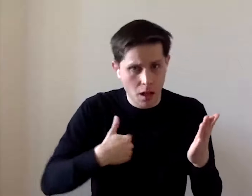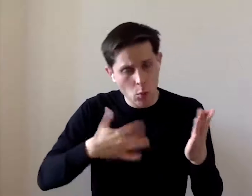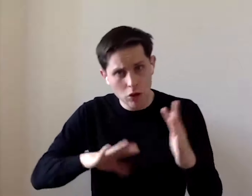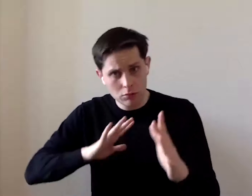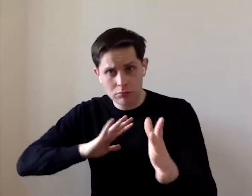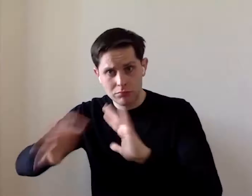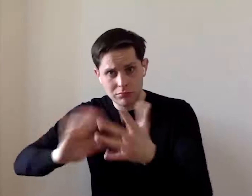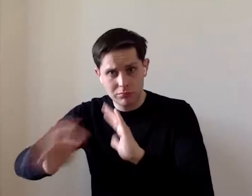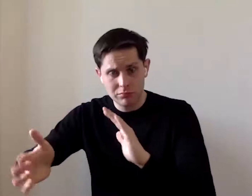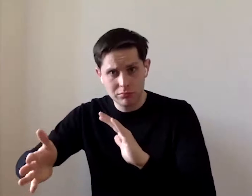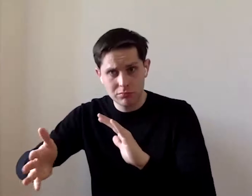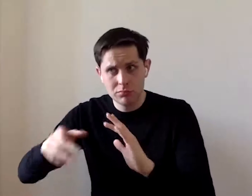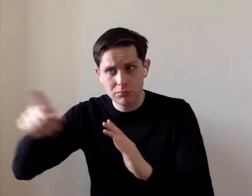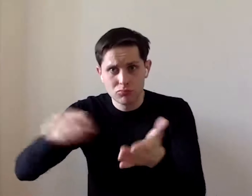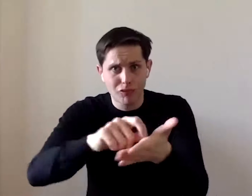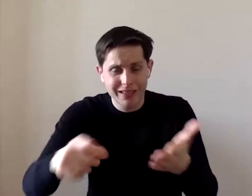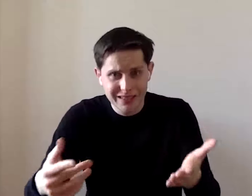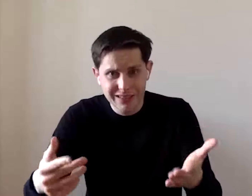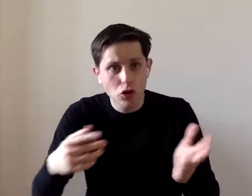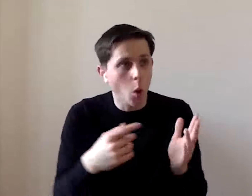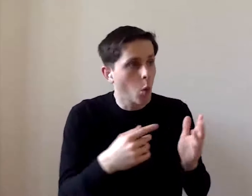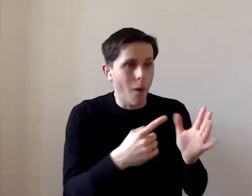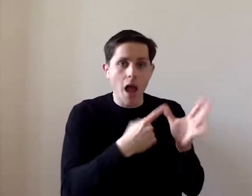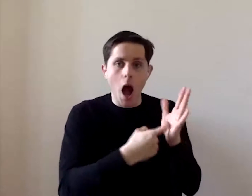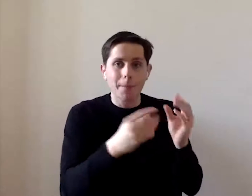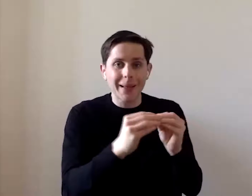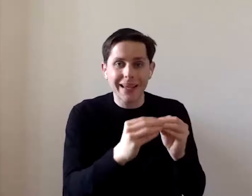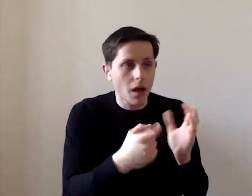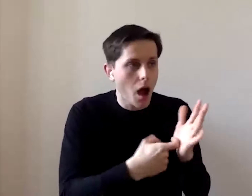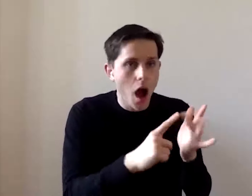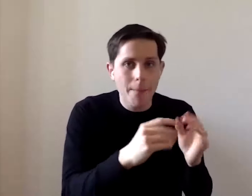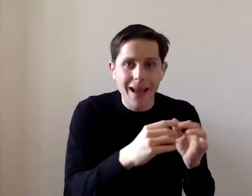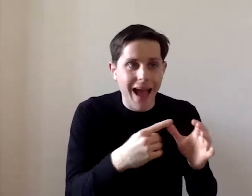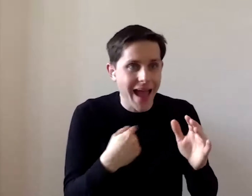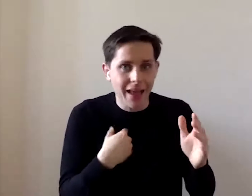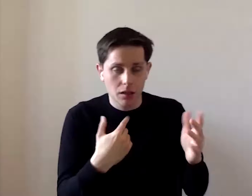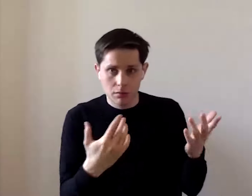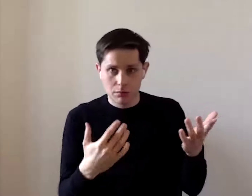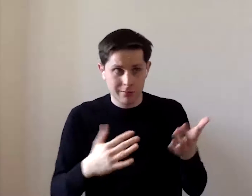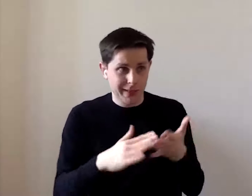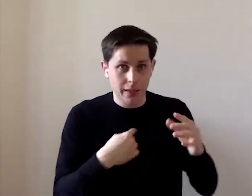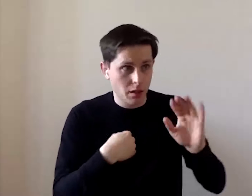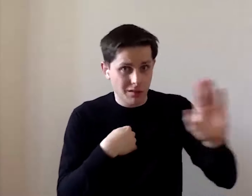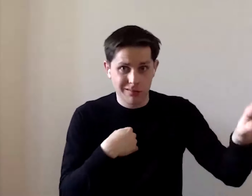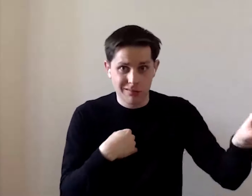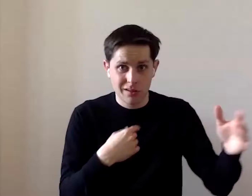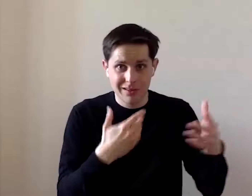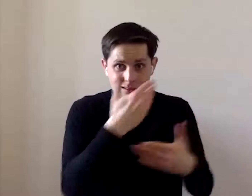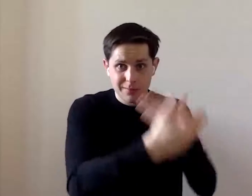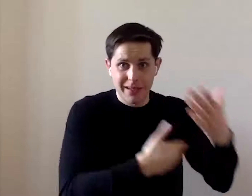So I would want to do the exam in BSL, not in written form. So do I contact RIBA